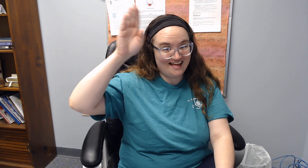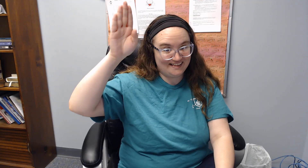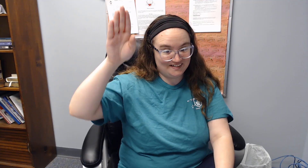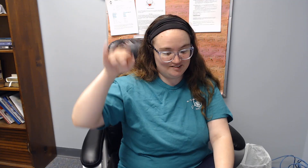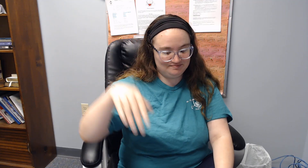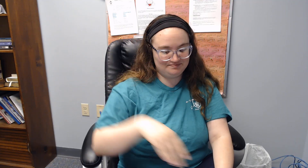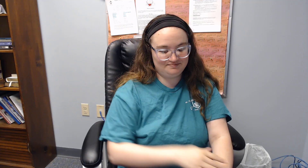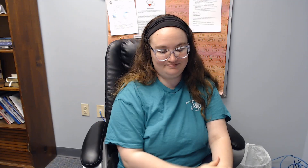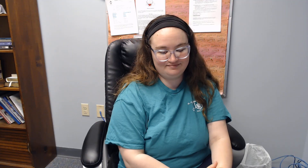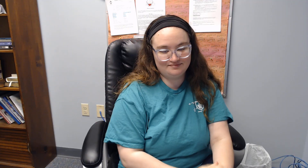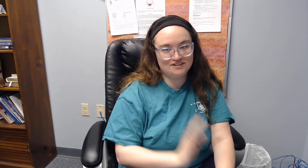Hello.